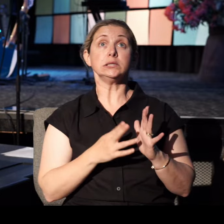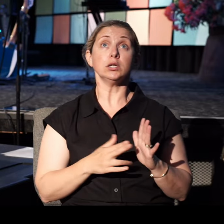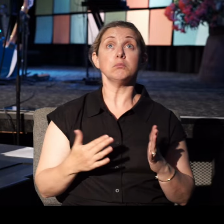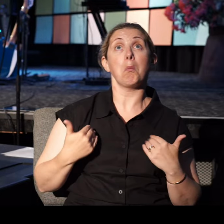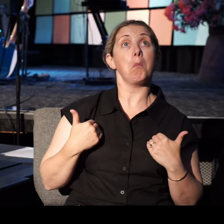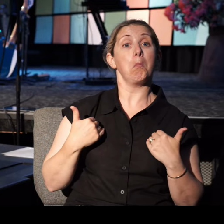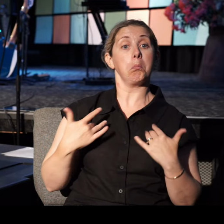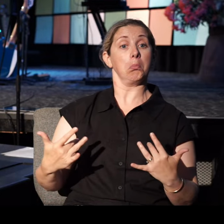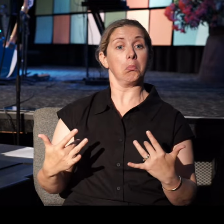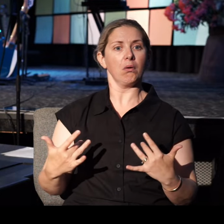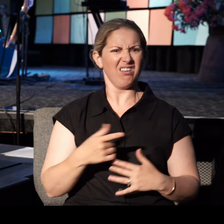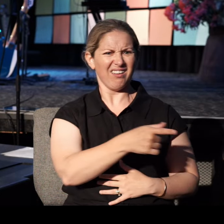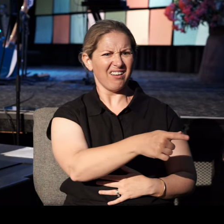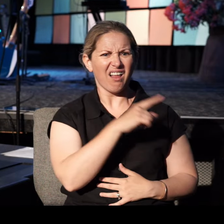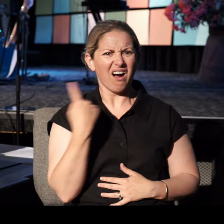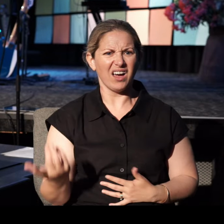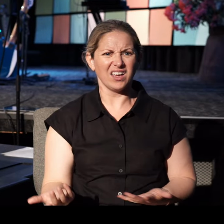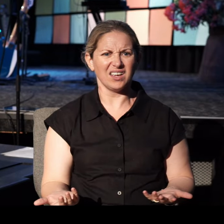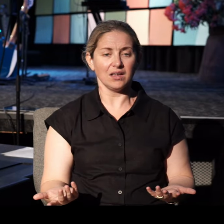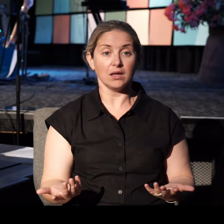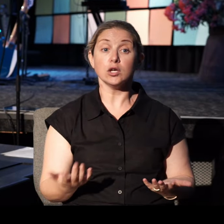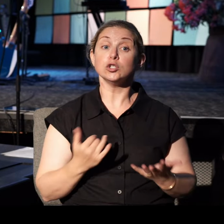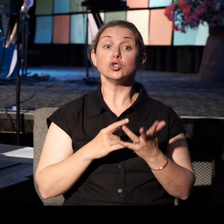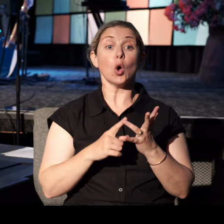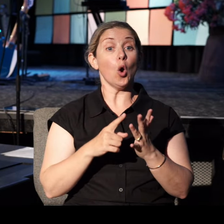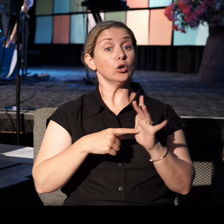he doesn't mean you cease to sin,